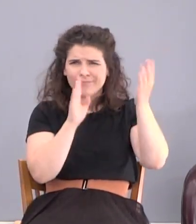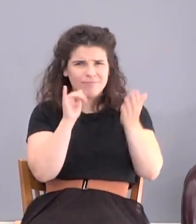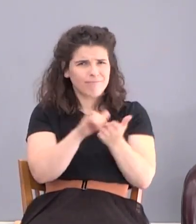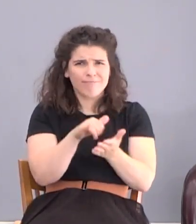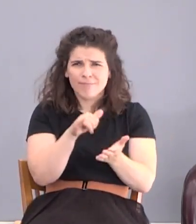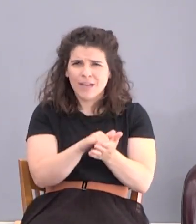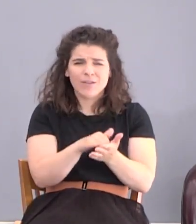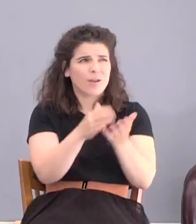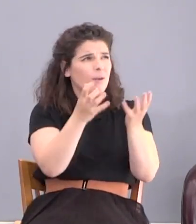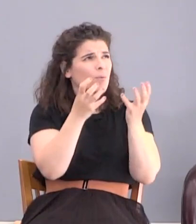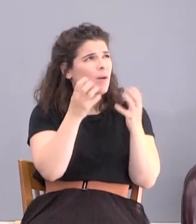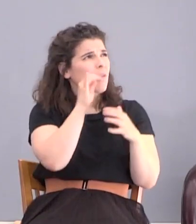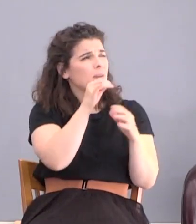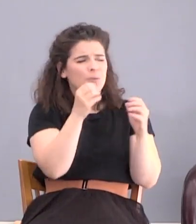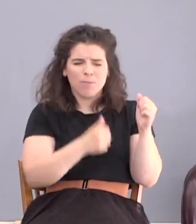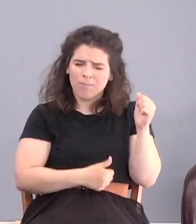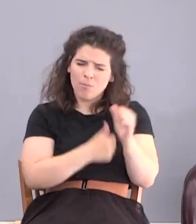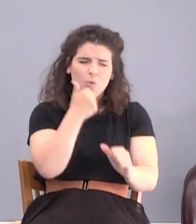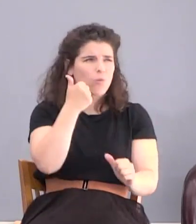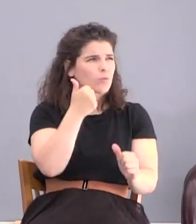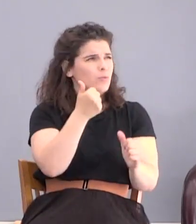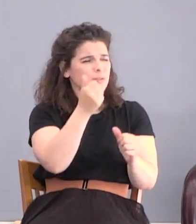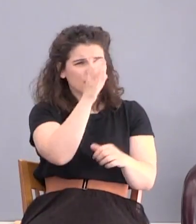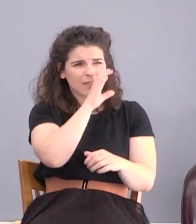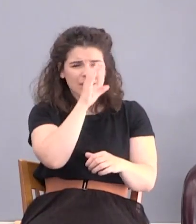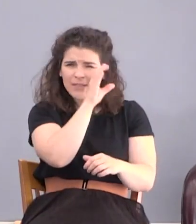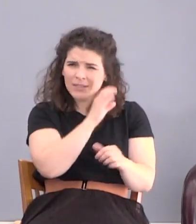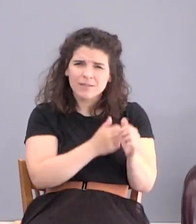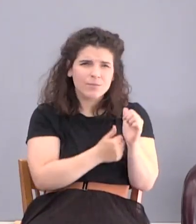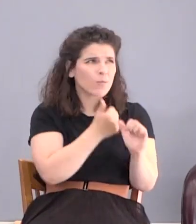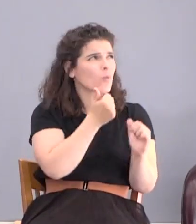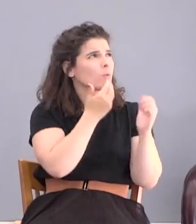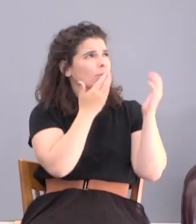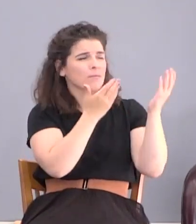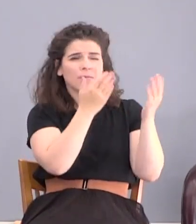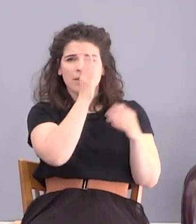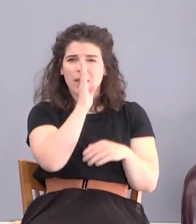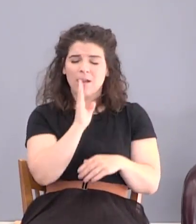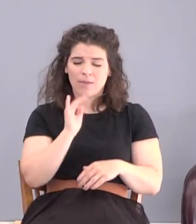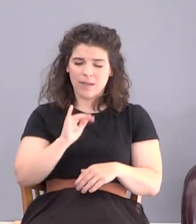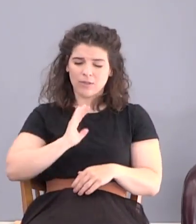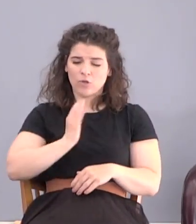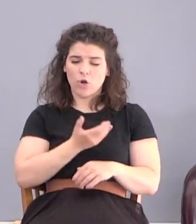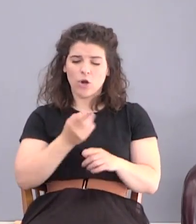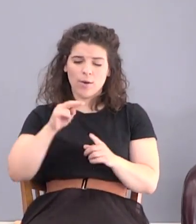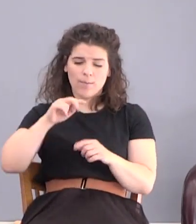you. And that's the mindset we need to have. So turn back to Colossians chapter 3.